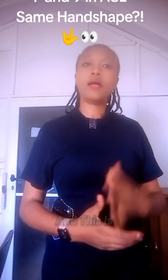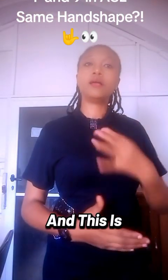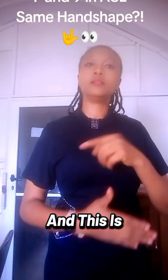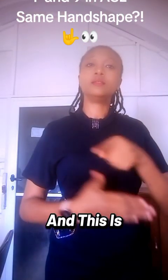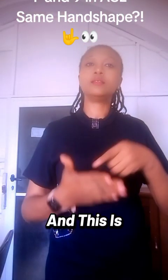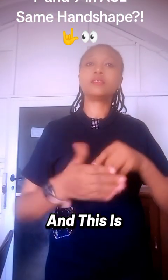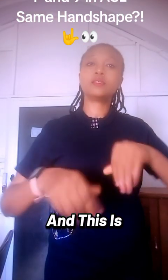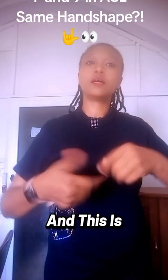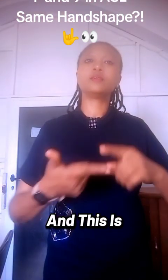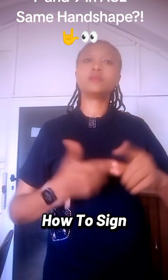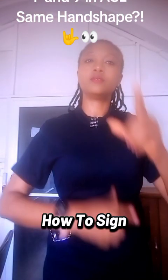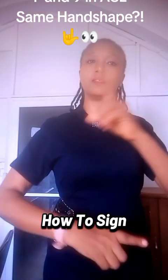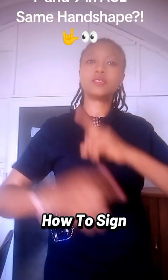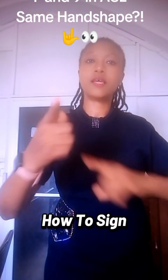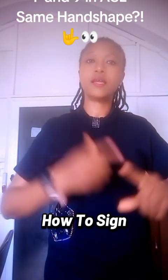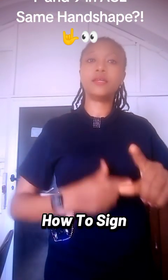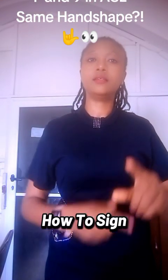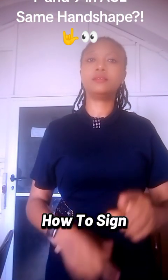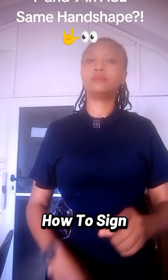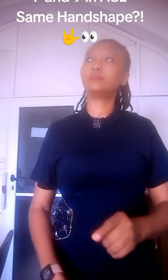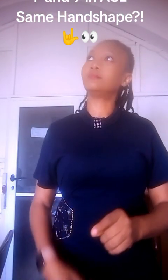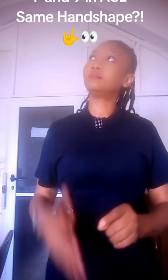and this is how to sign